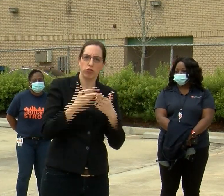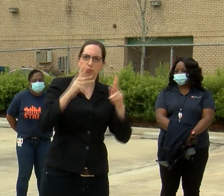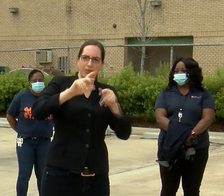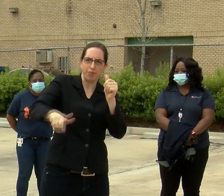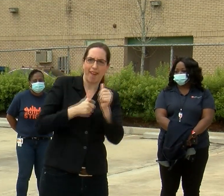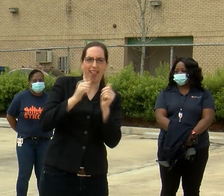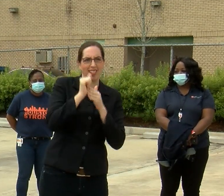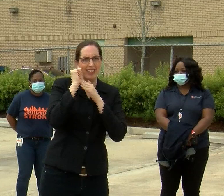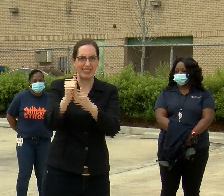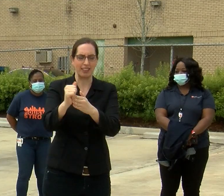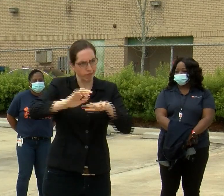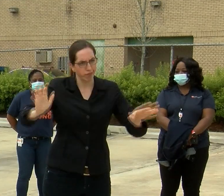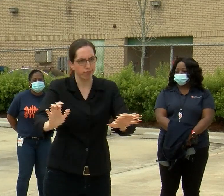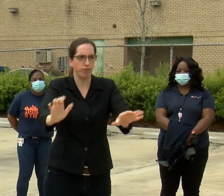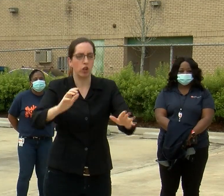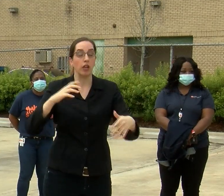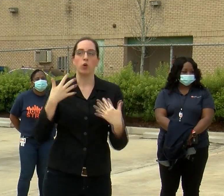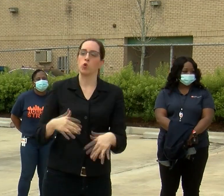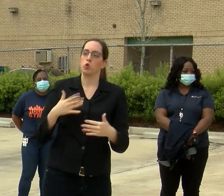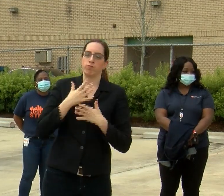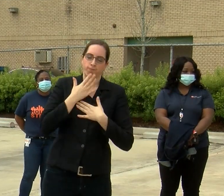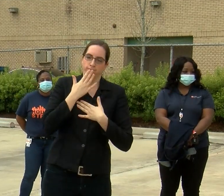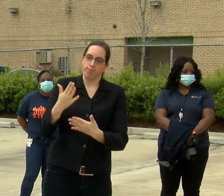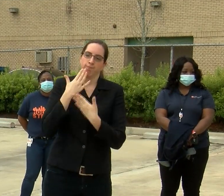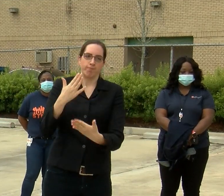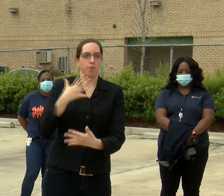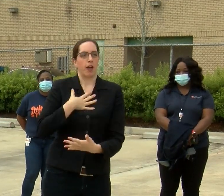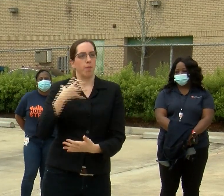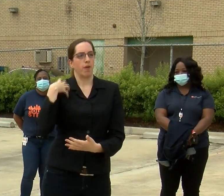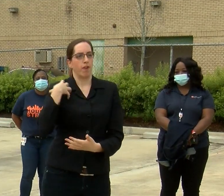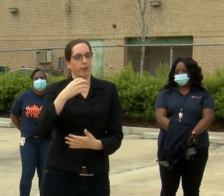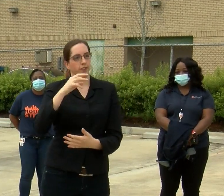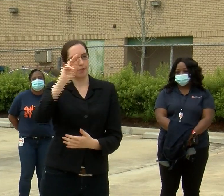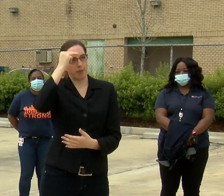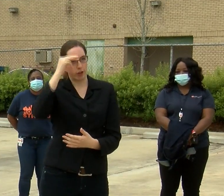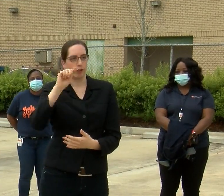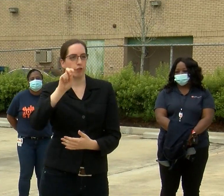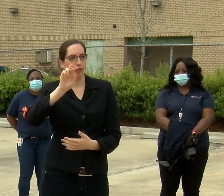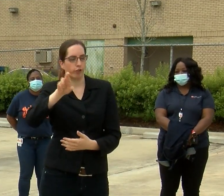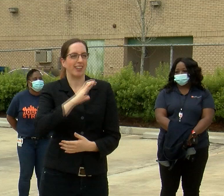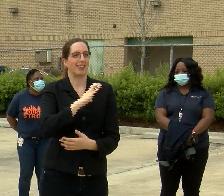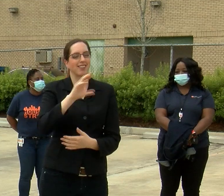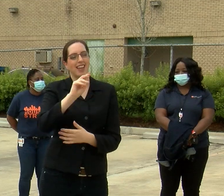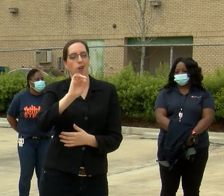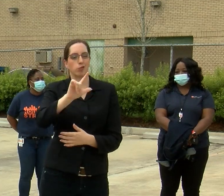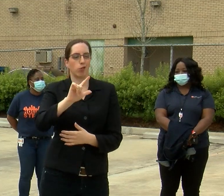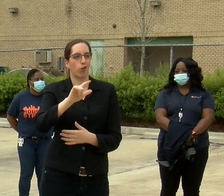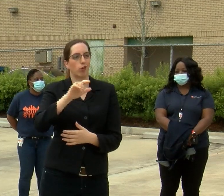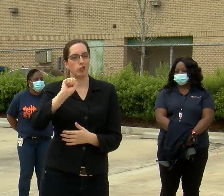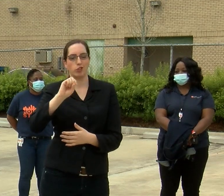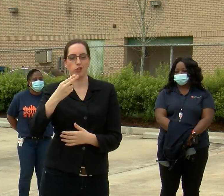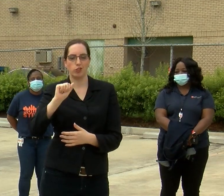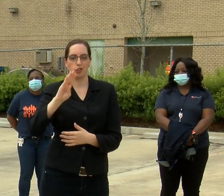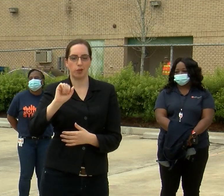want to express my gratitude to my boss, Mayor Turner, Councilmember Shabazz, Senator